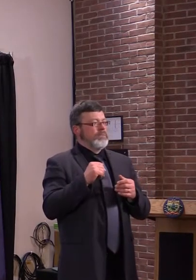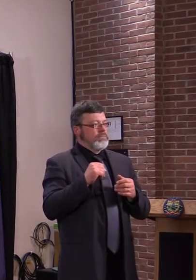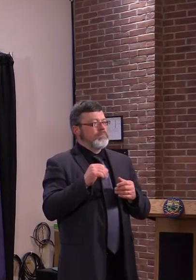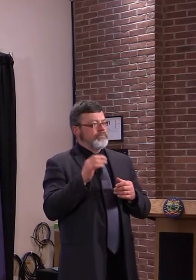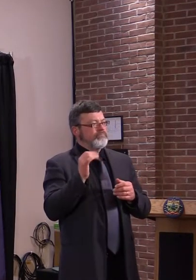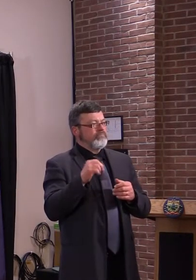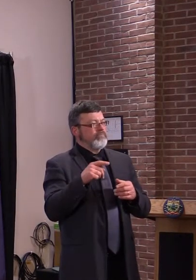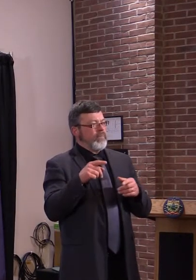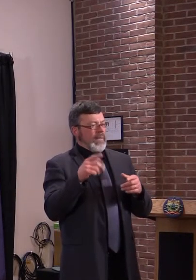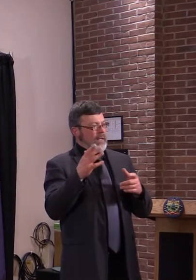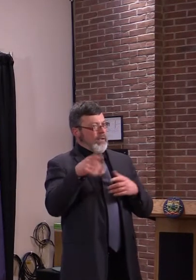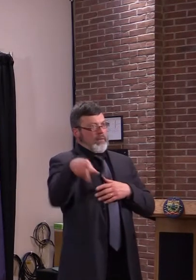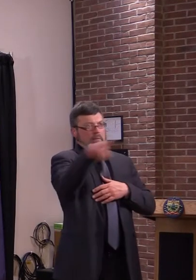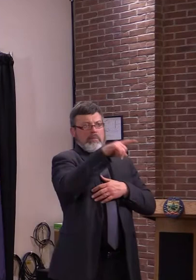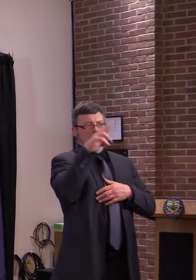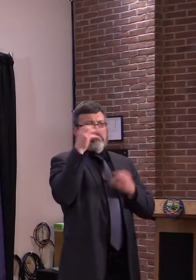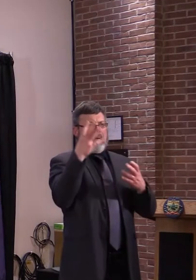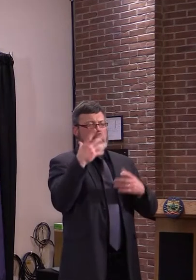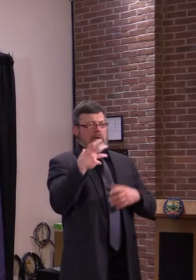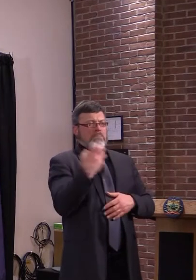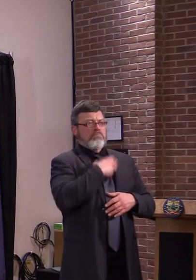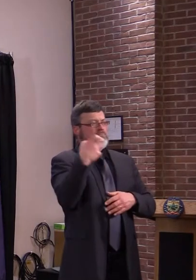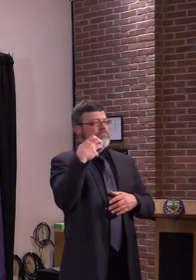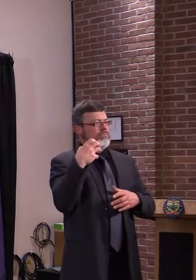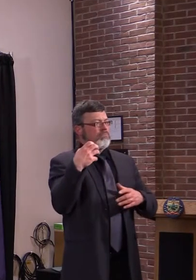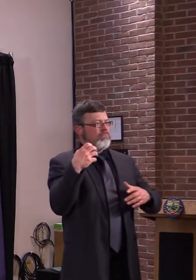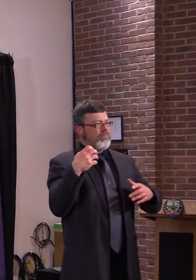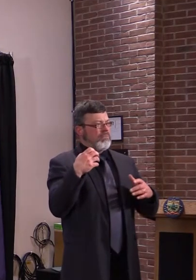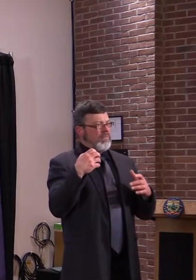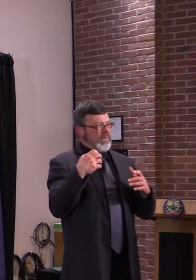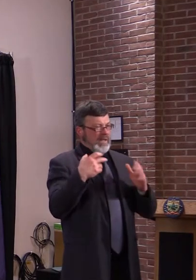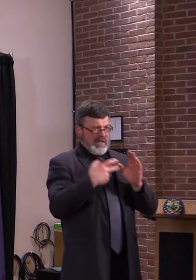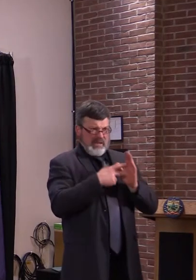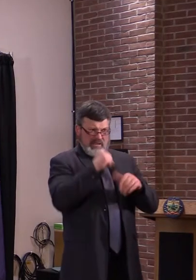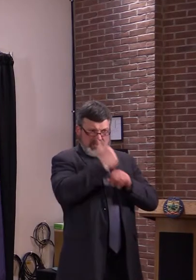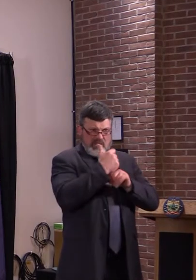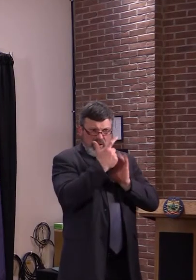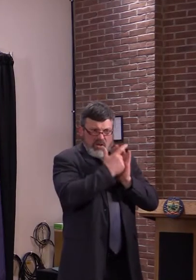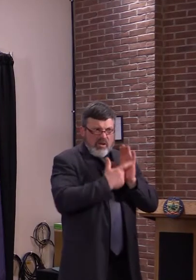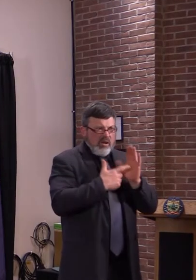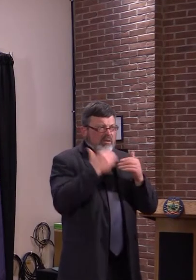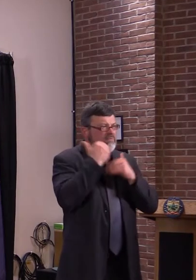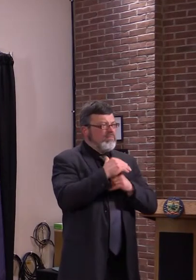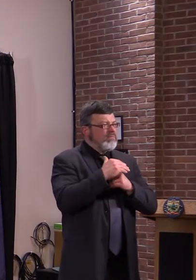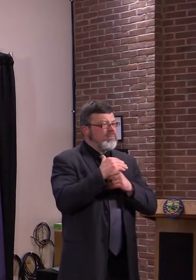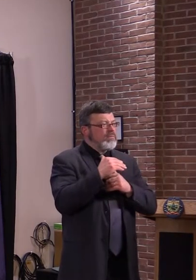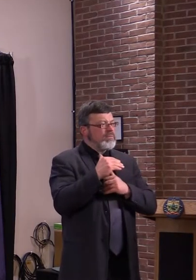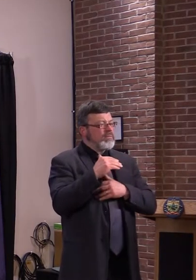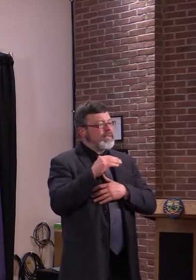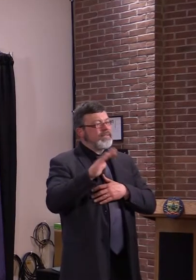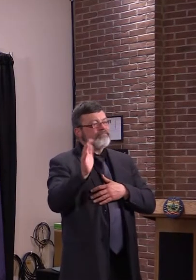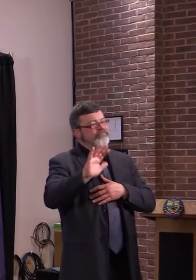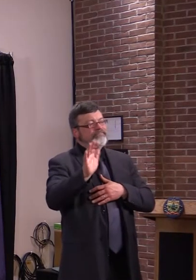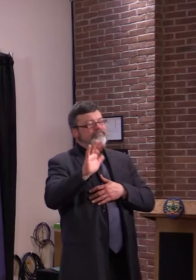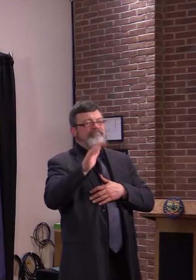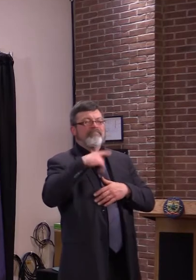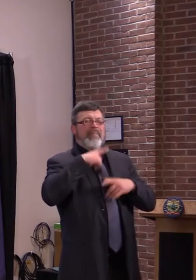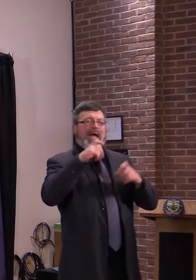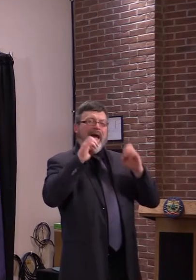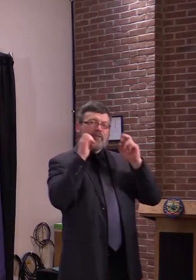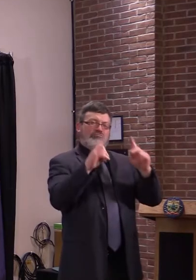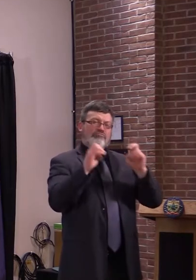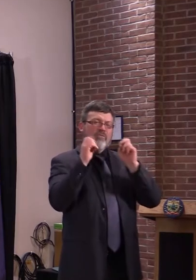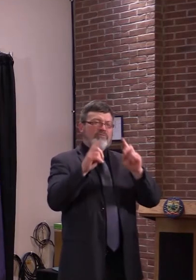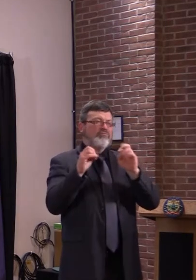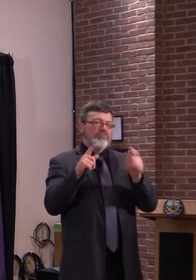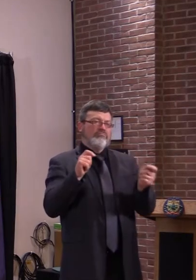become accustomed to and know that they're there. I believe that we need an opportunity to make sure that we're educating Vermonters, to tell them what's in